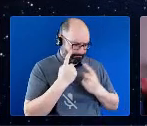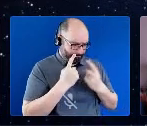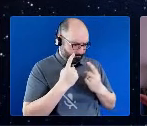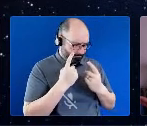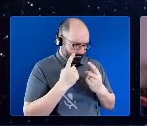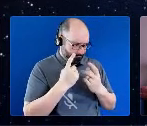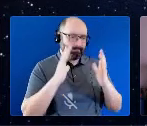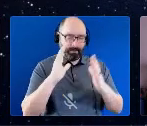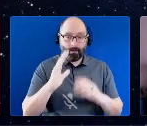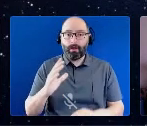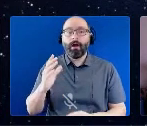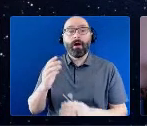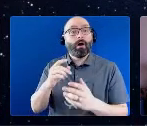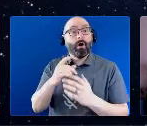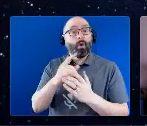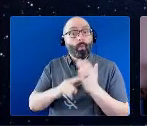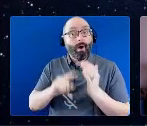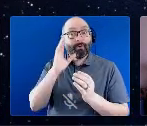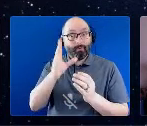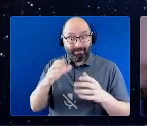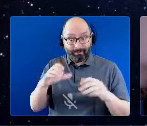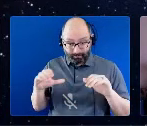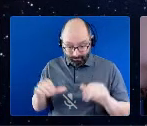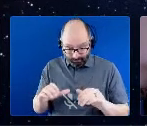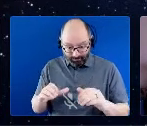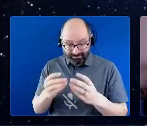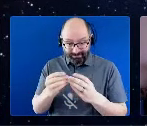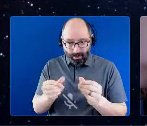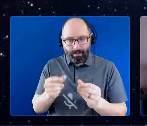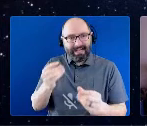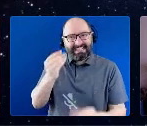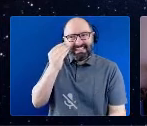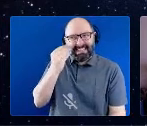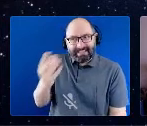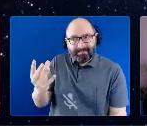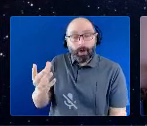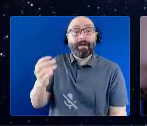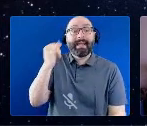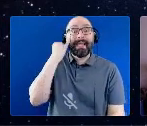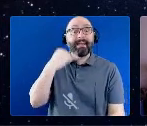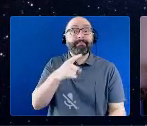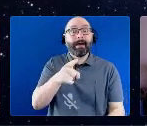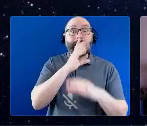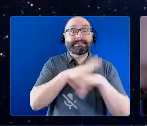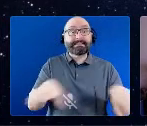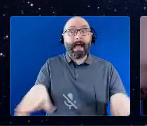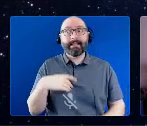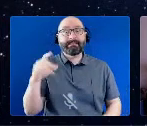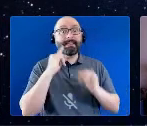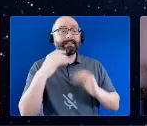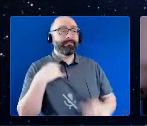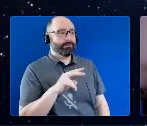going to do to solve the problem, just tell the interviewer so they're not waiting silently and losing trust in you. That's the thing. Interviewers, they want to